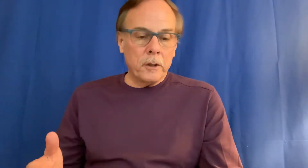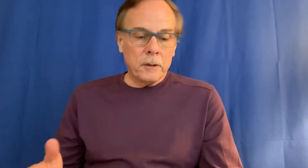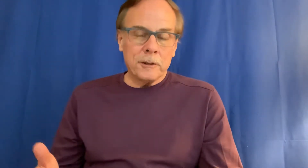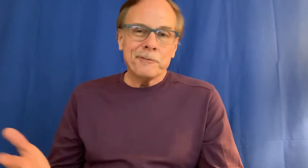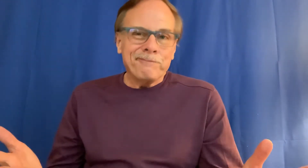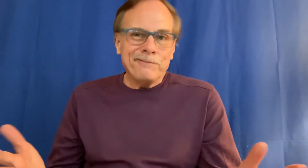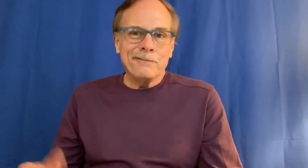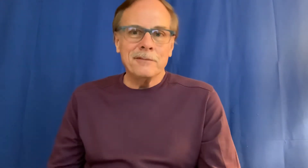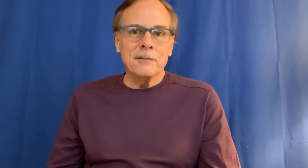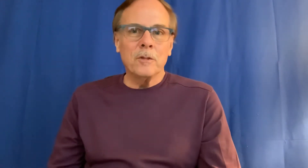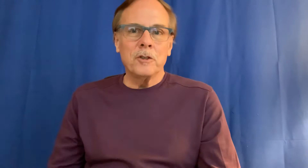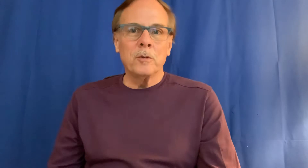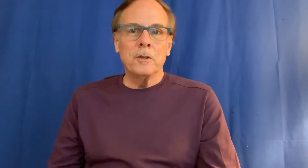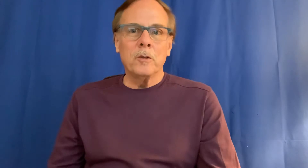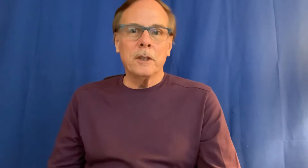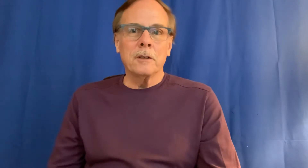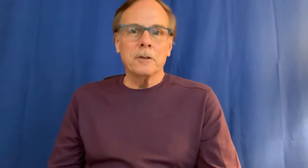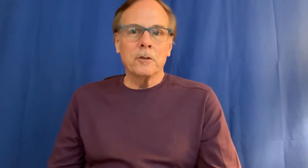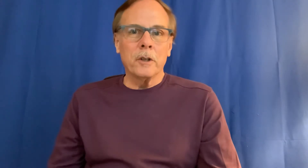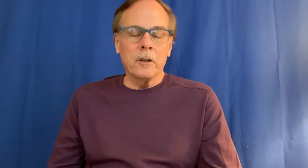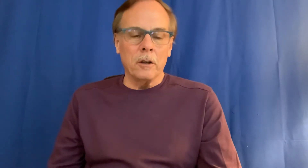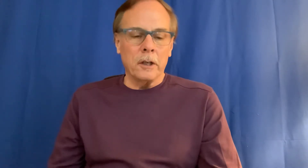experience, what you would do in English or any other language.